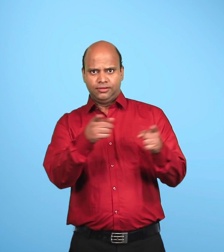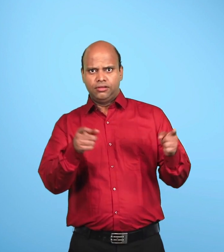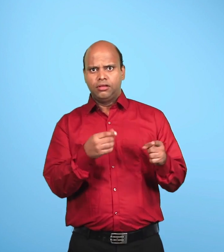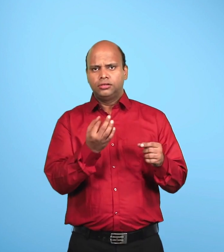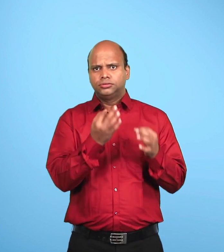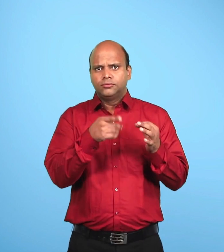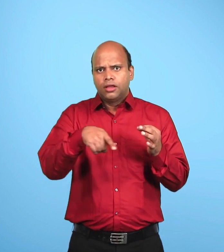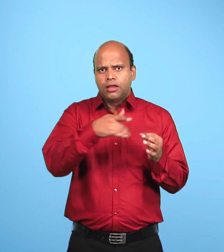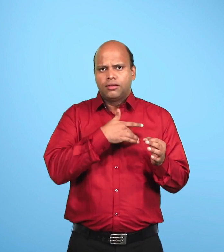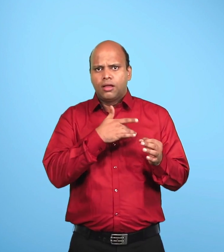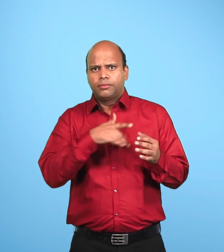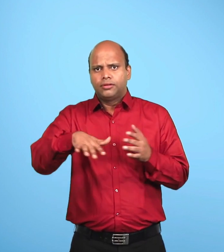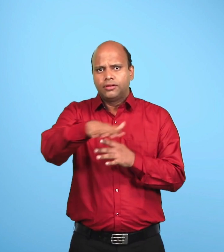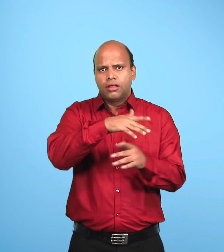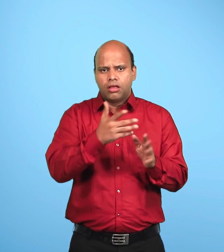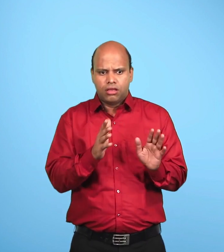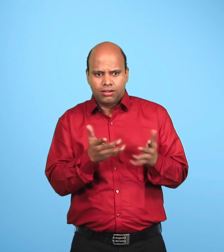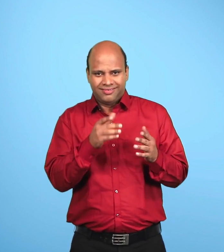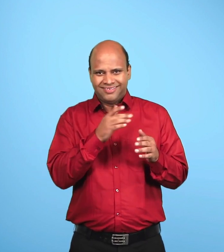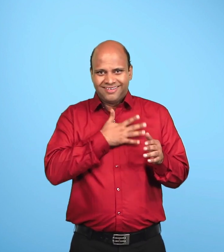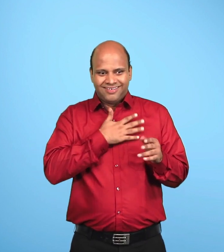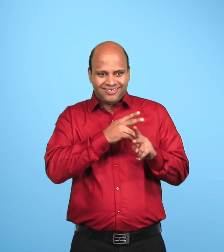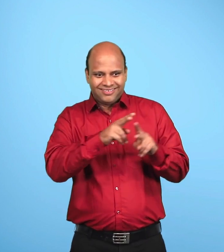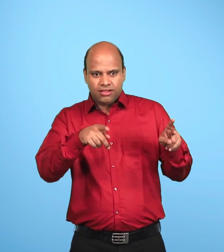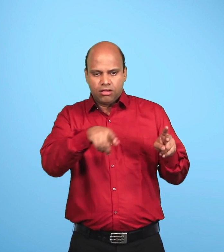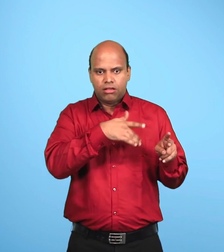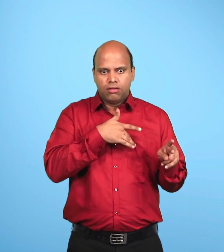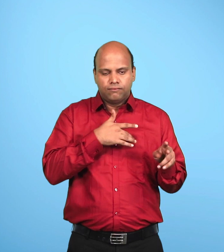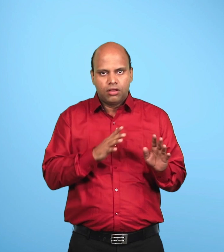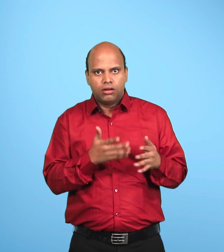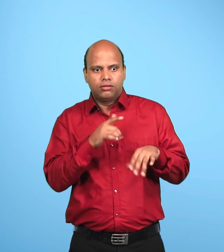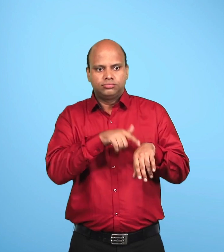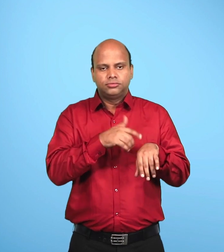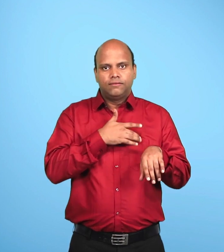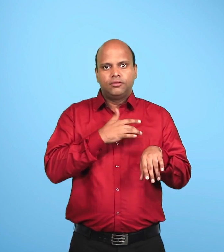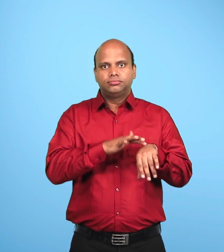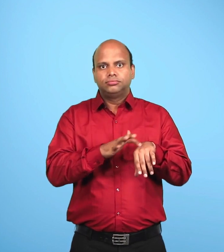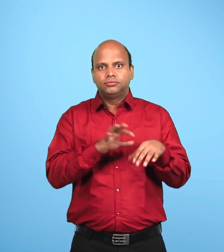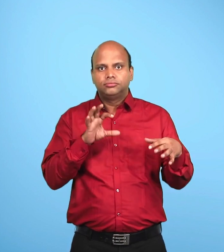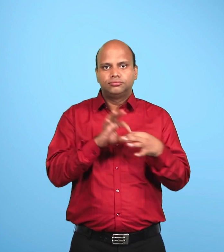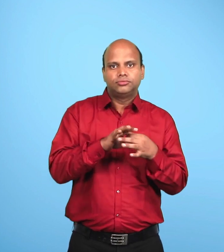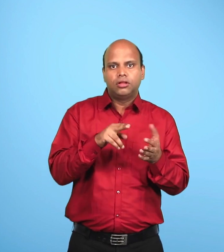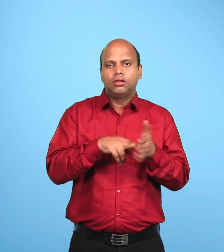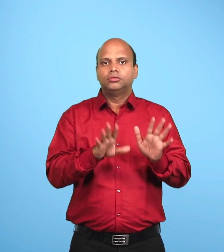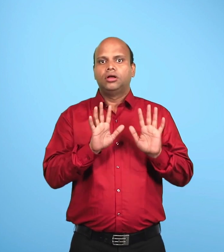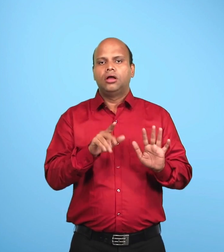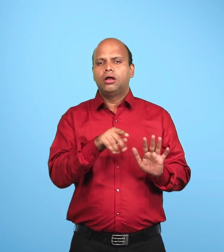The presence of specific features or certain habits which enable an organism to live naturally in a